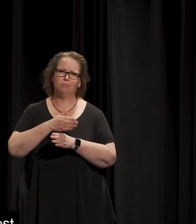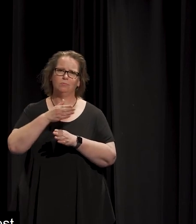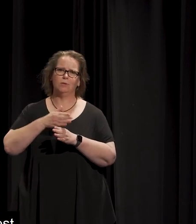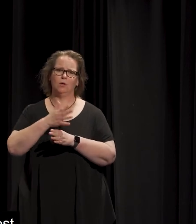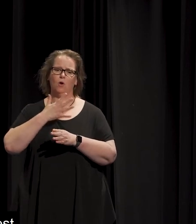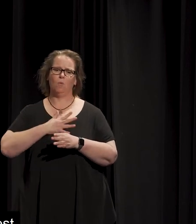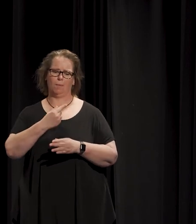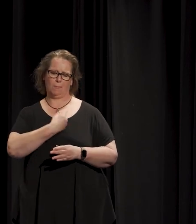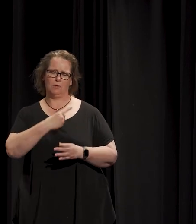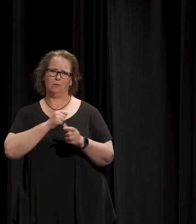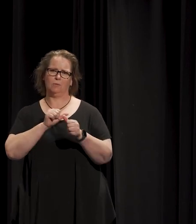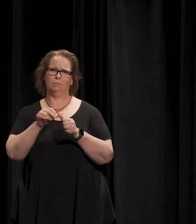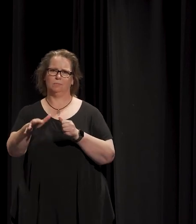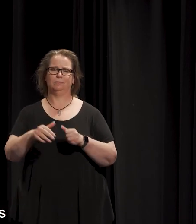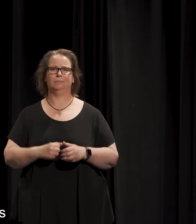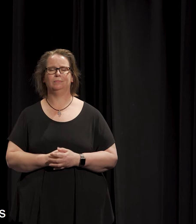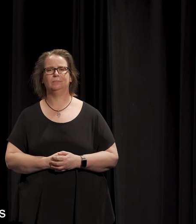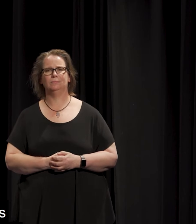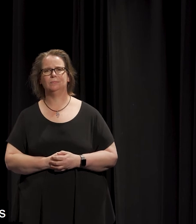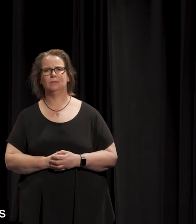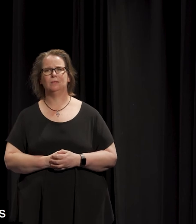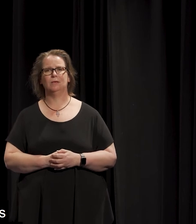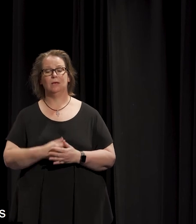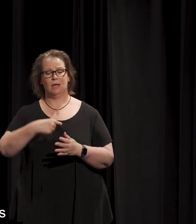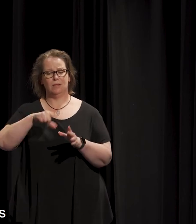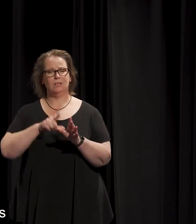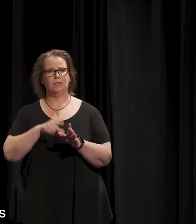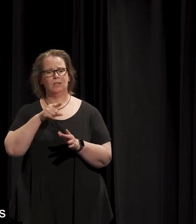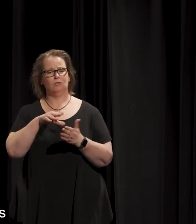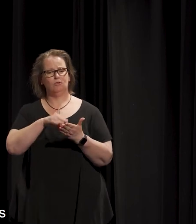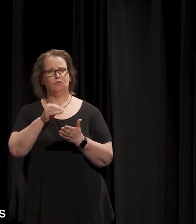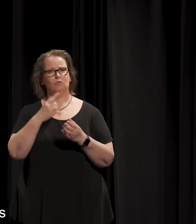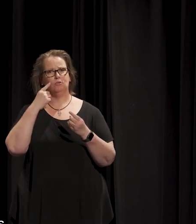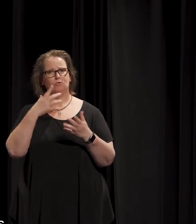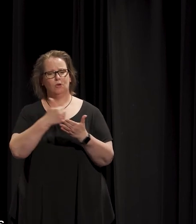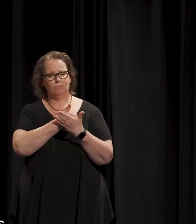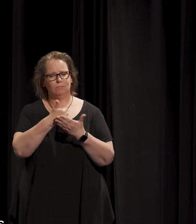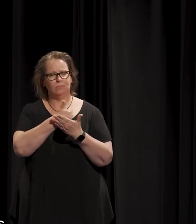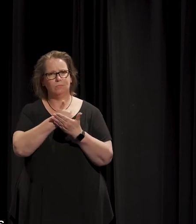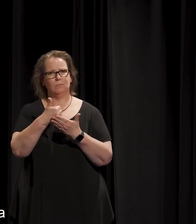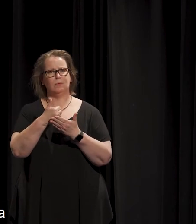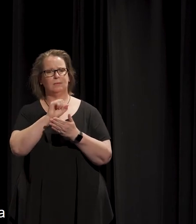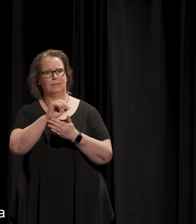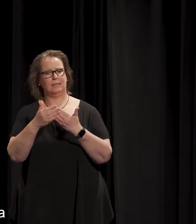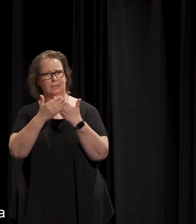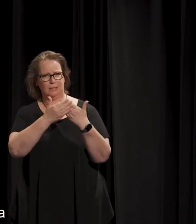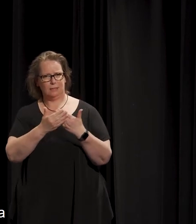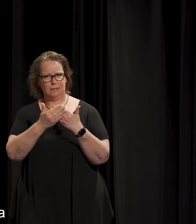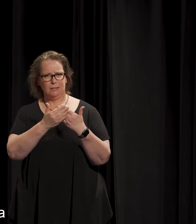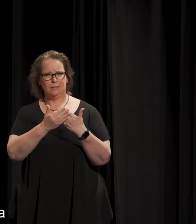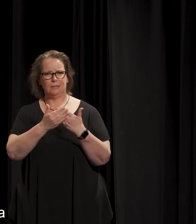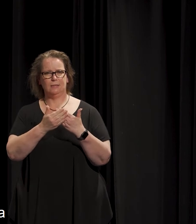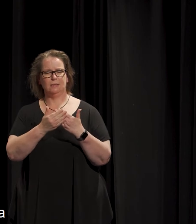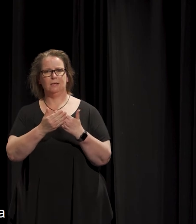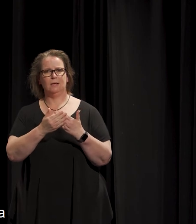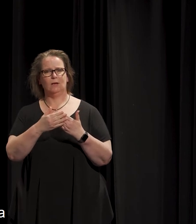their personal best. This year, the recipient has demonstrated a consistent and measured approach to his studies. He